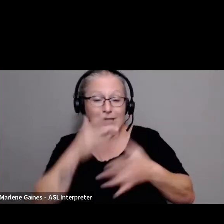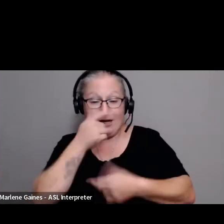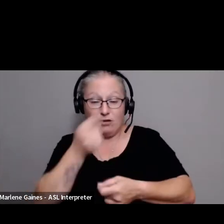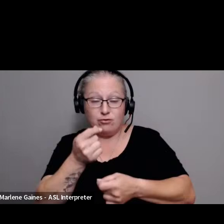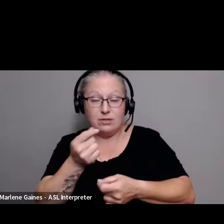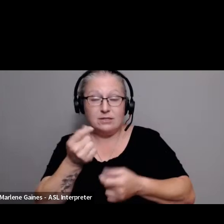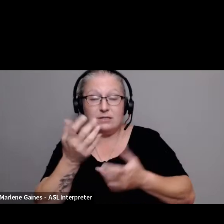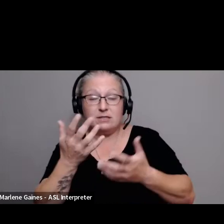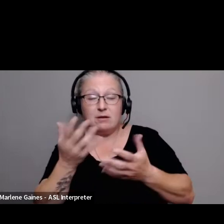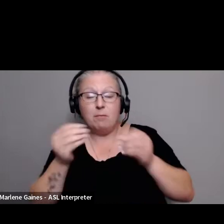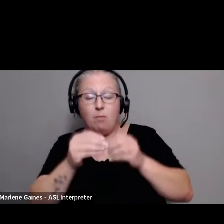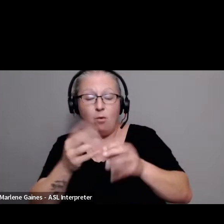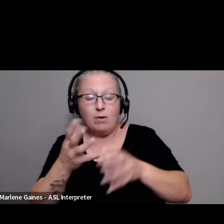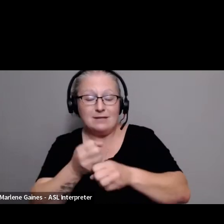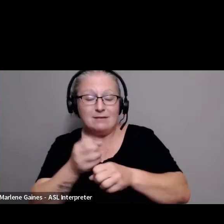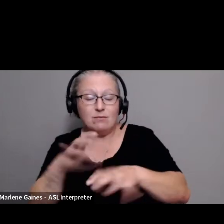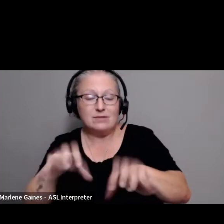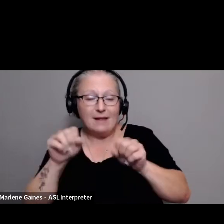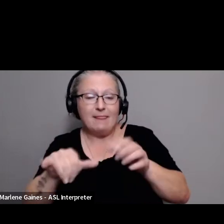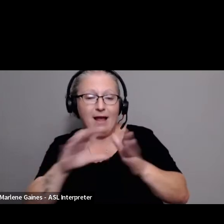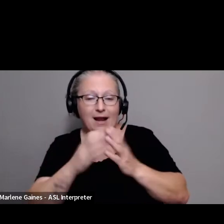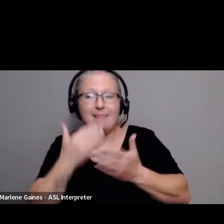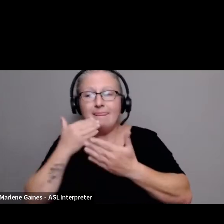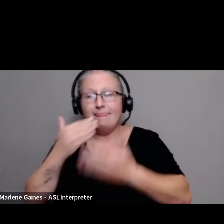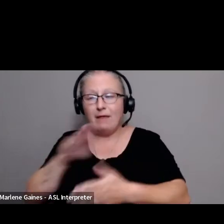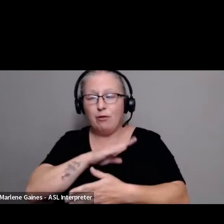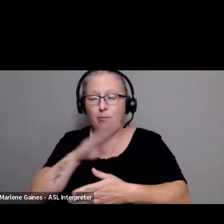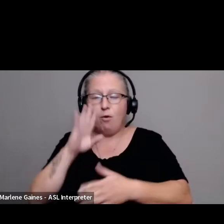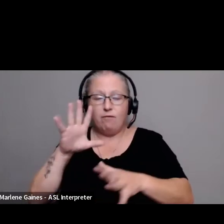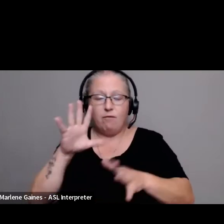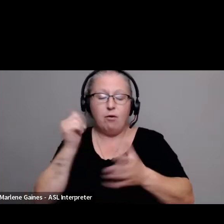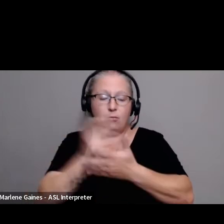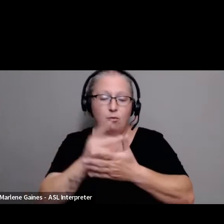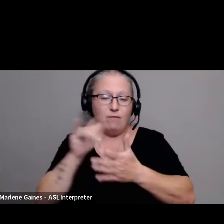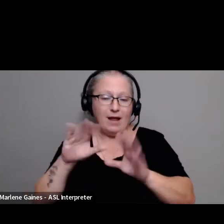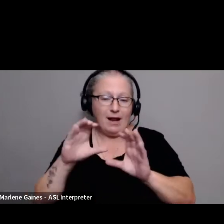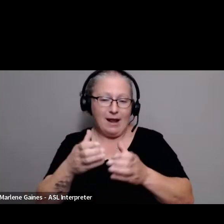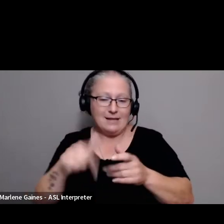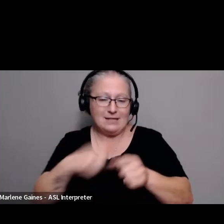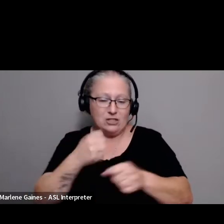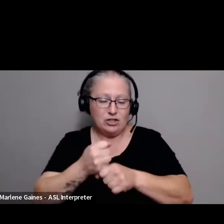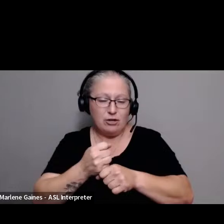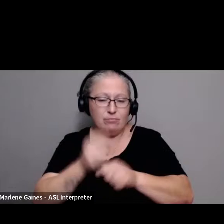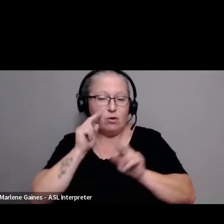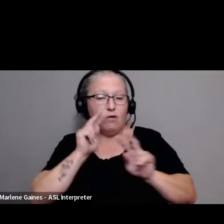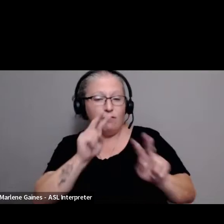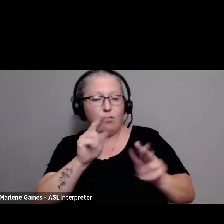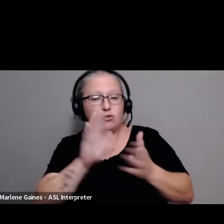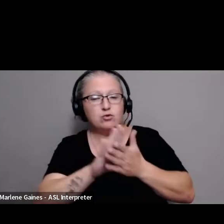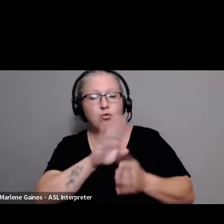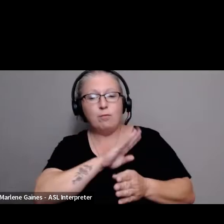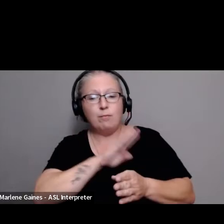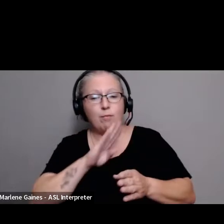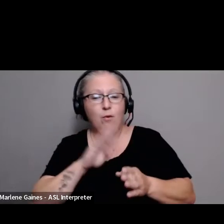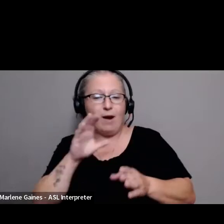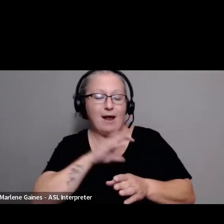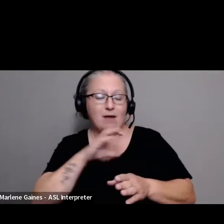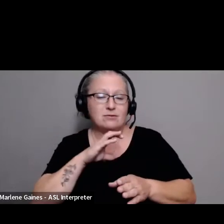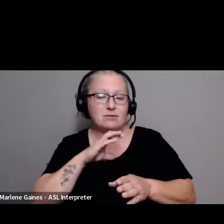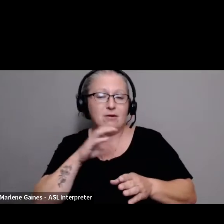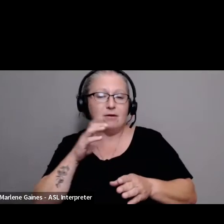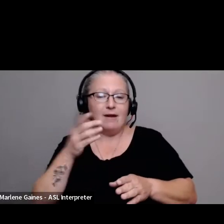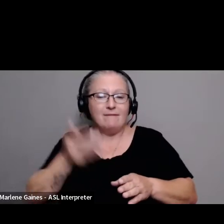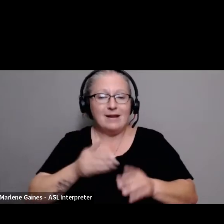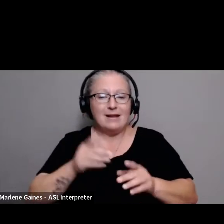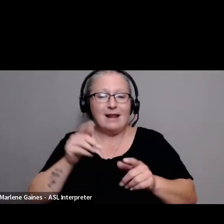class. We want to thank the board for approving the class to be offered this year. Looking forward, the Student Board Council is excited to be invited to the upcoming Let's